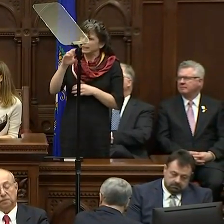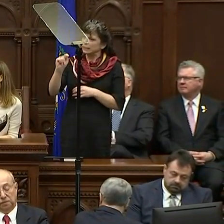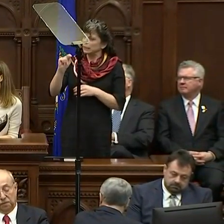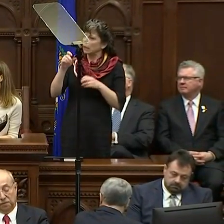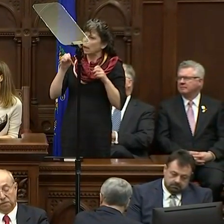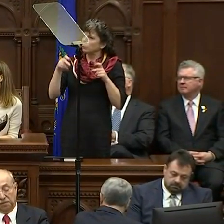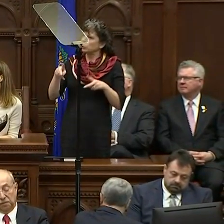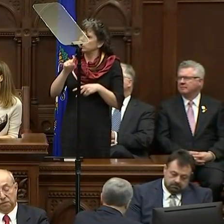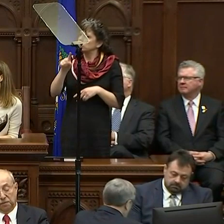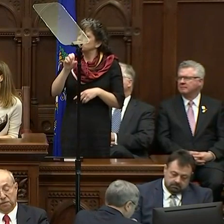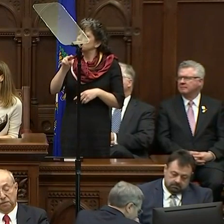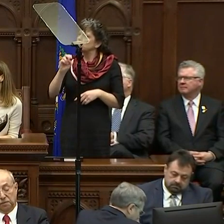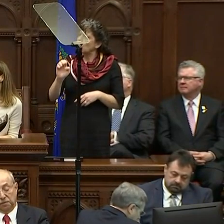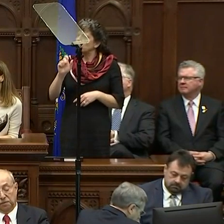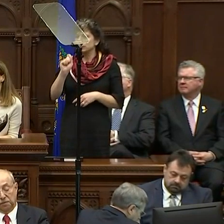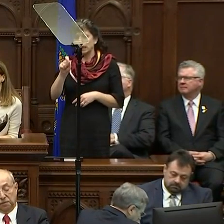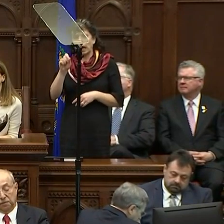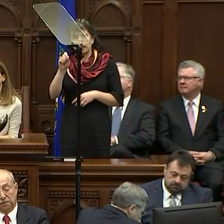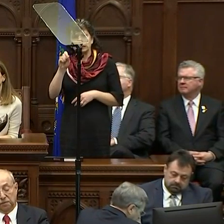ctopportunityzones.com,